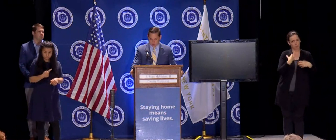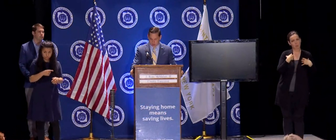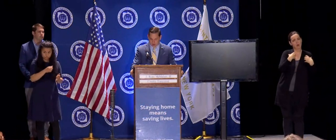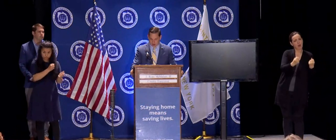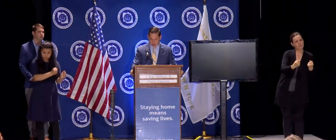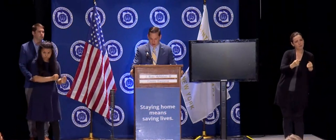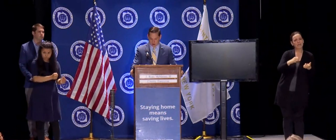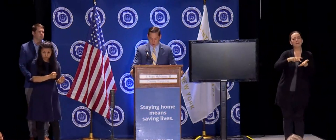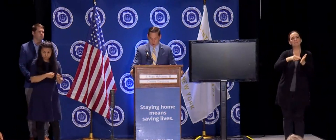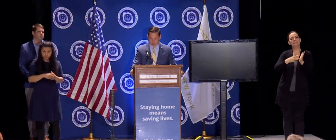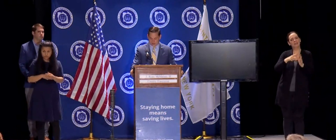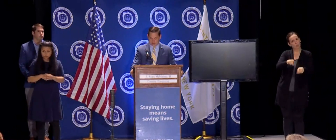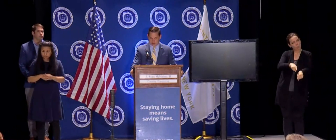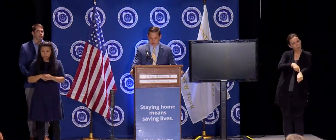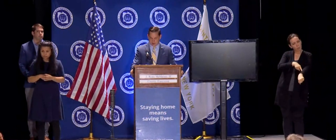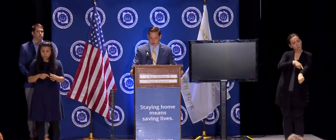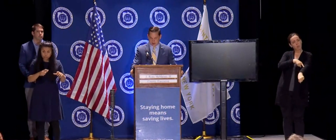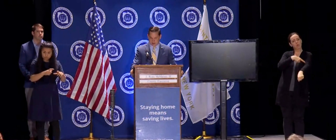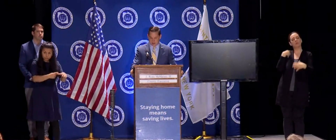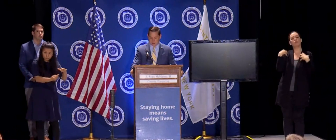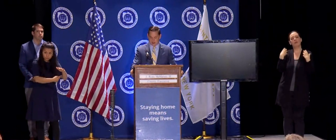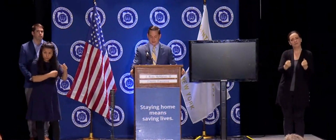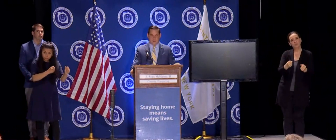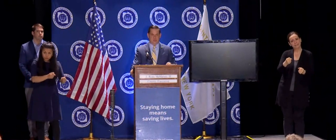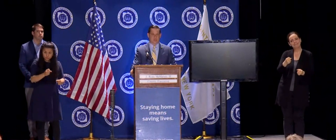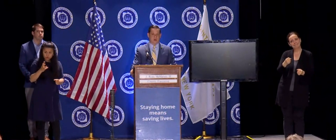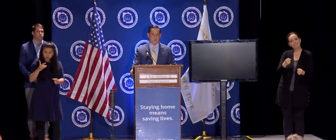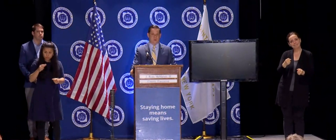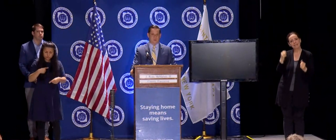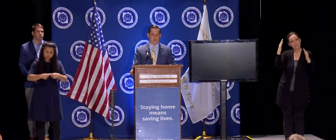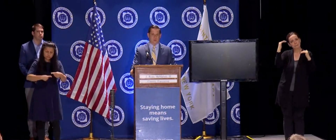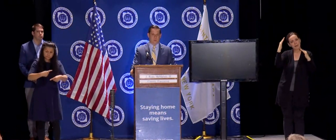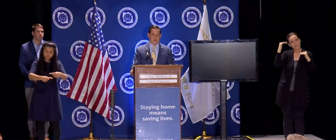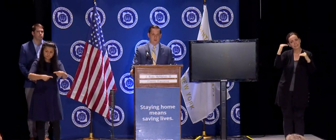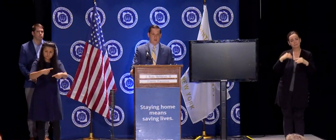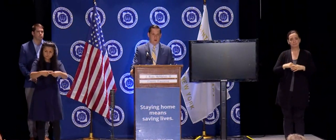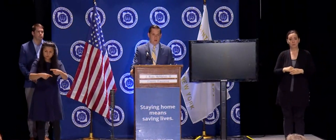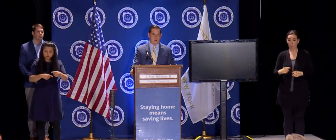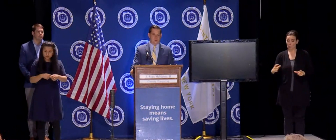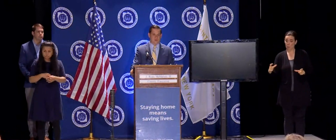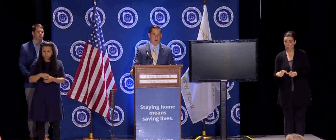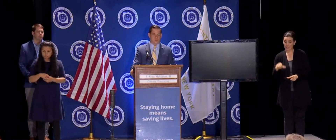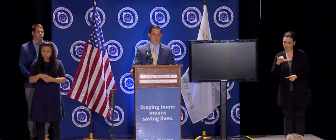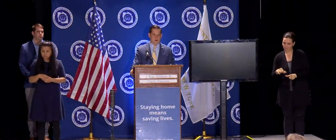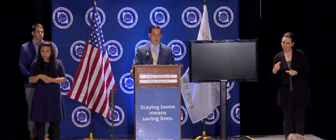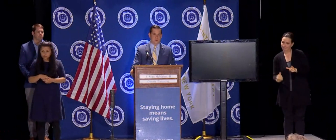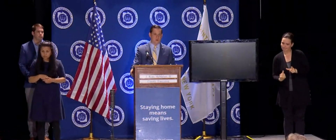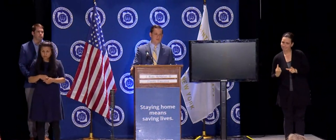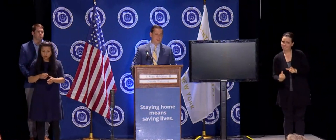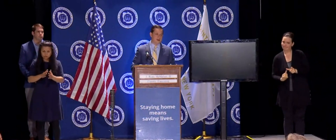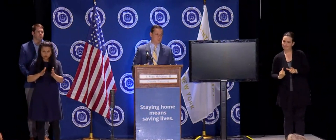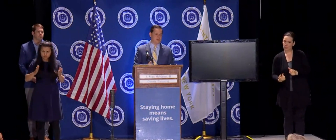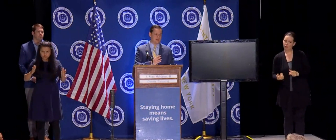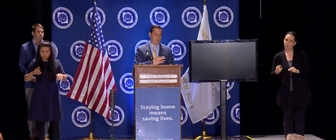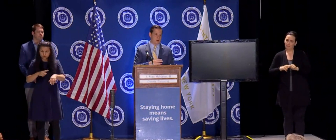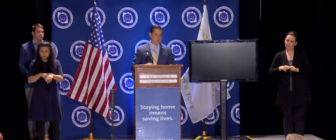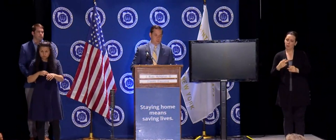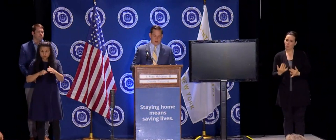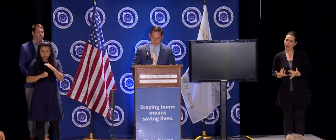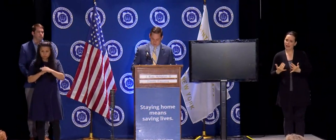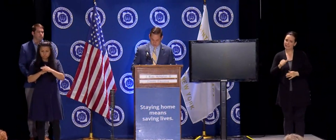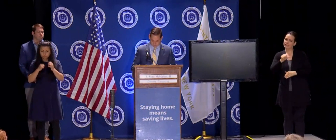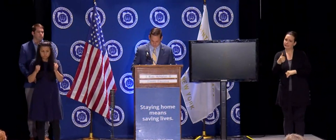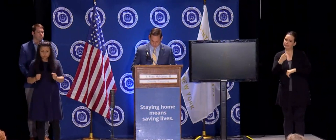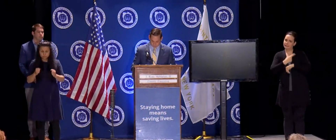So our quarantine and isolation numbers are a little bit larger than where they would have been in the beginning part